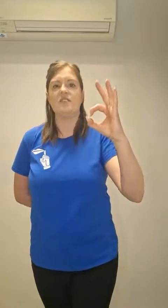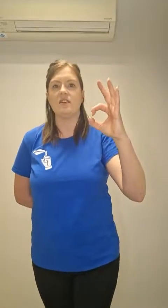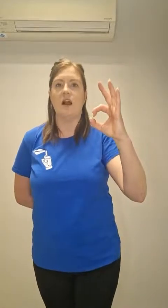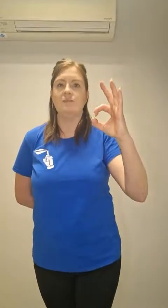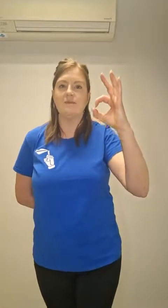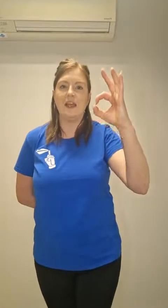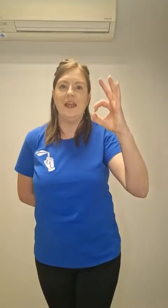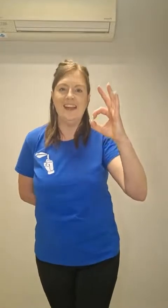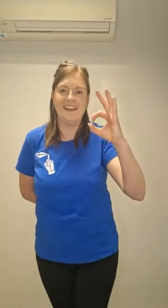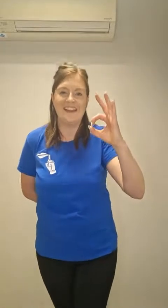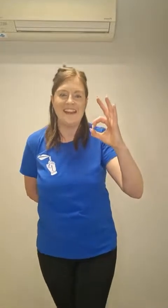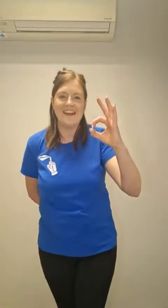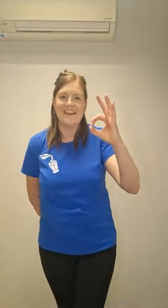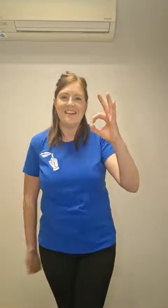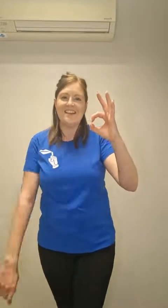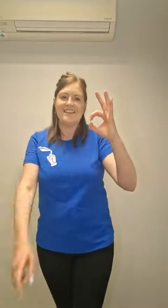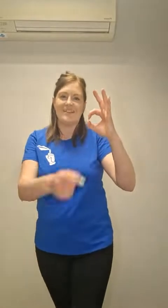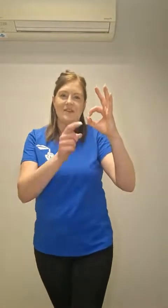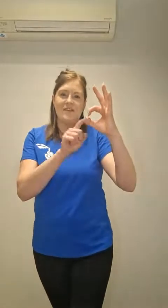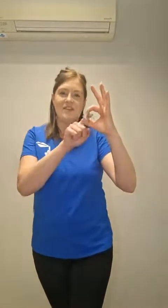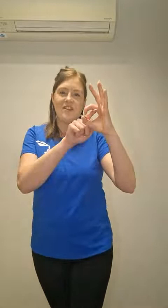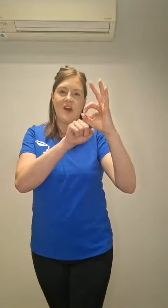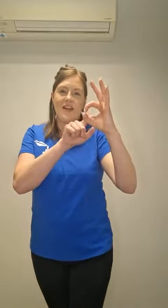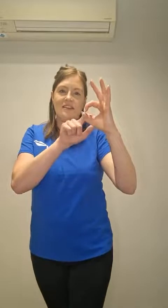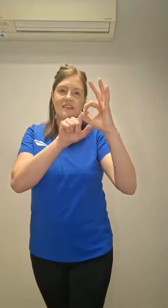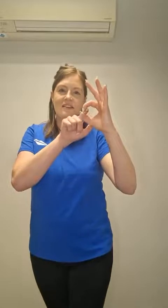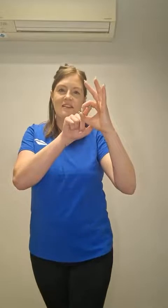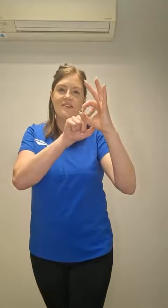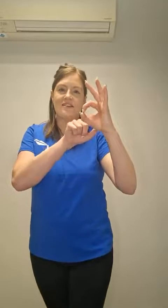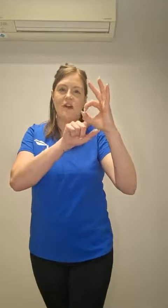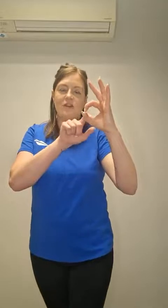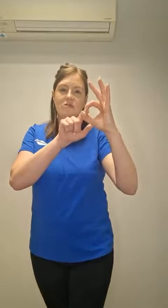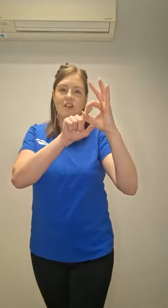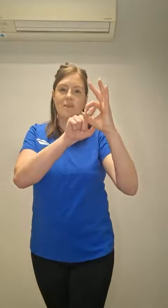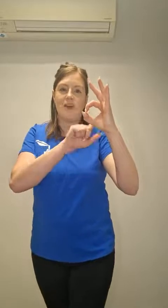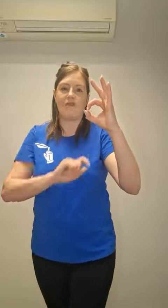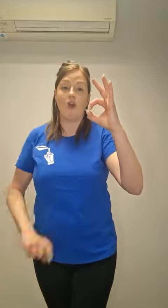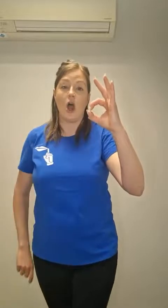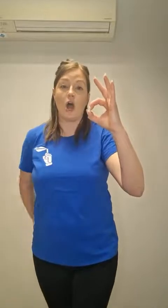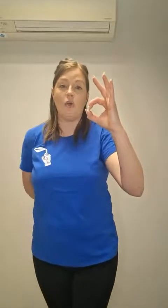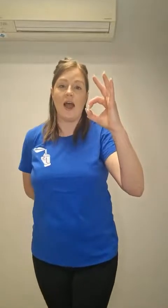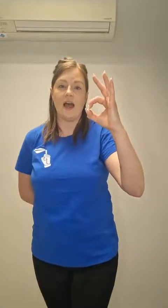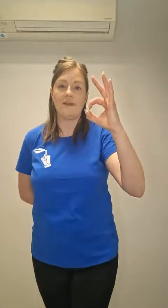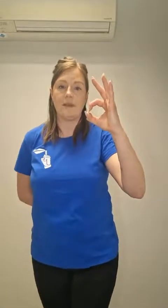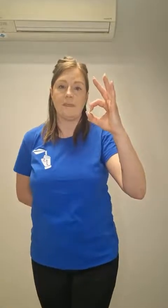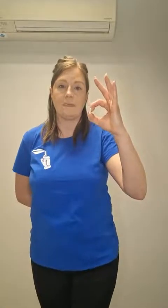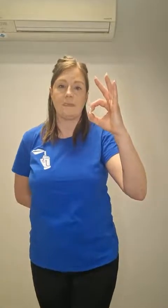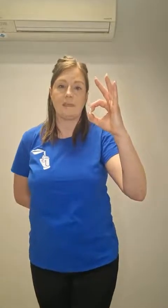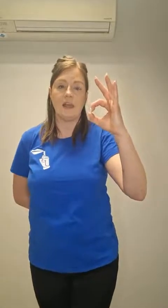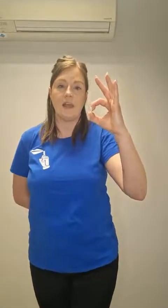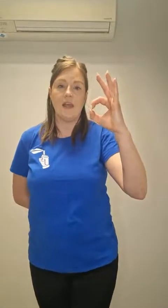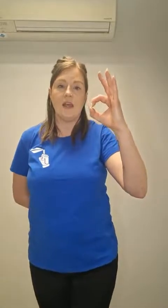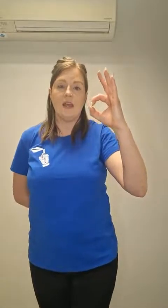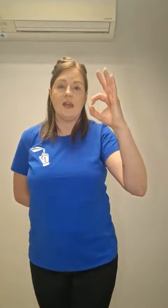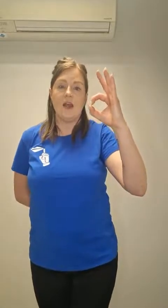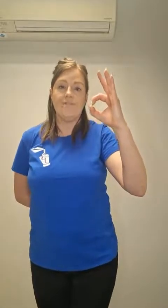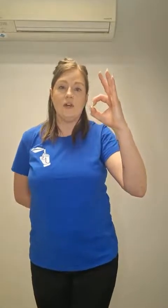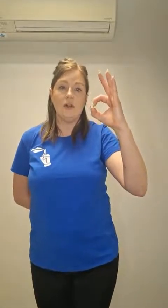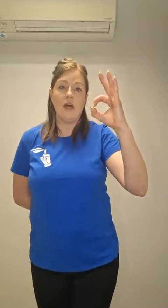sign. So nice circle shape there for an O hand. A full O